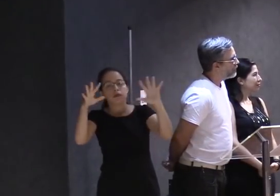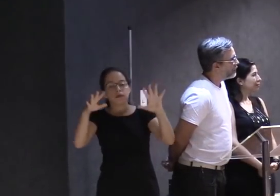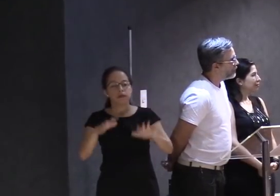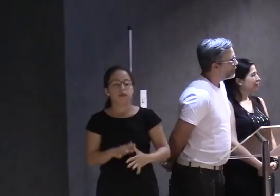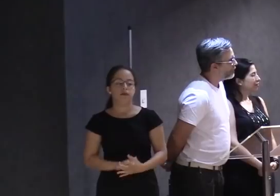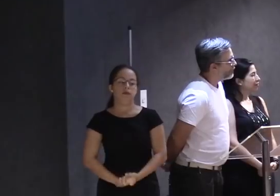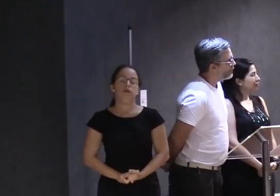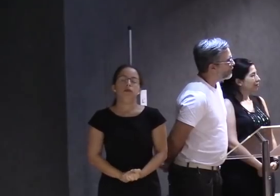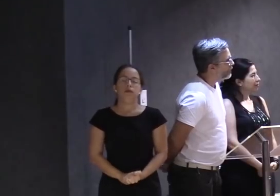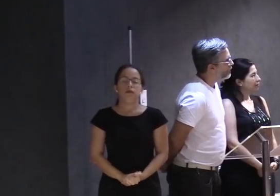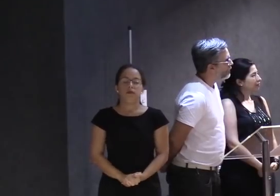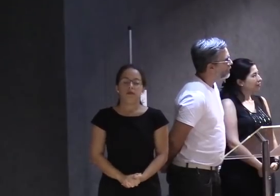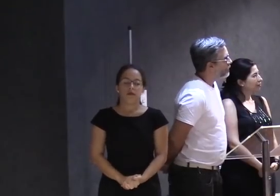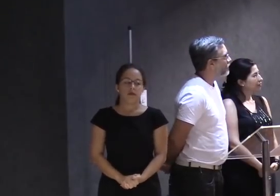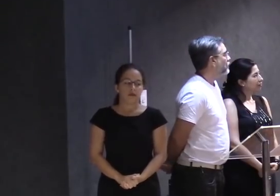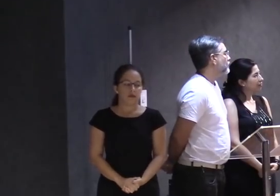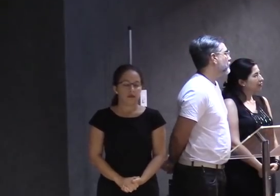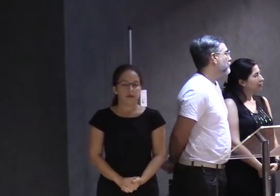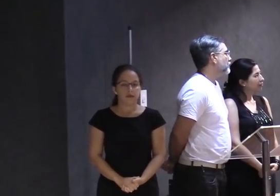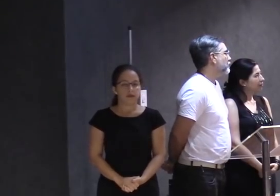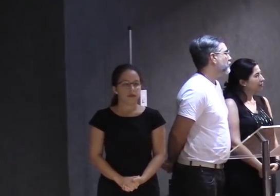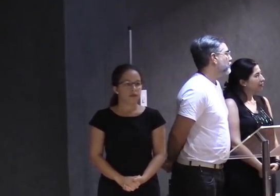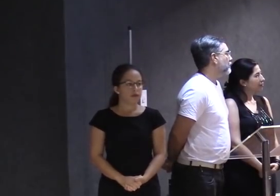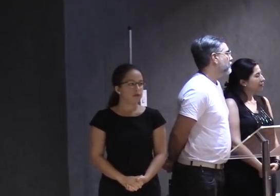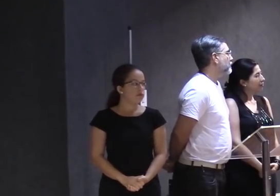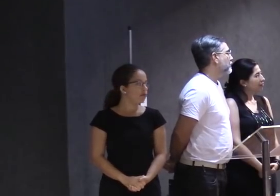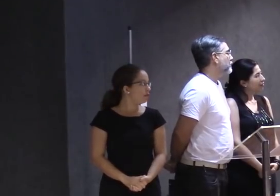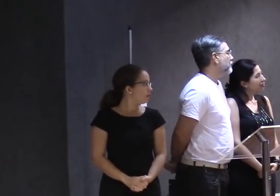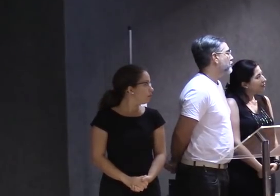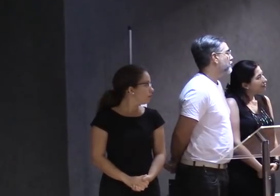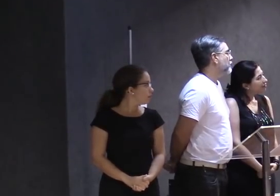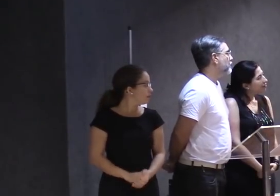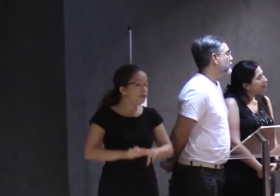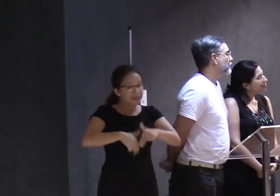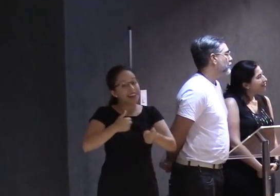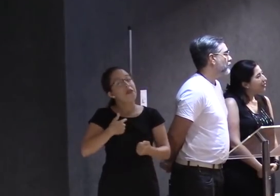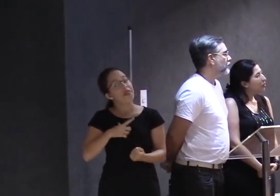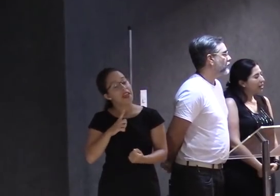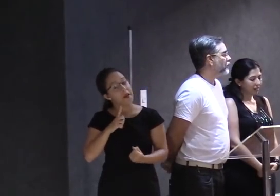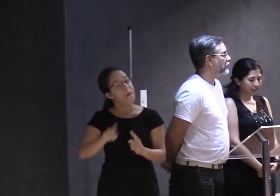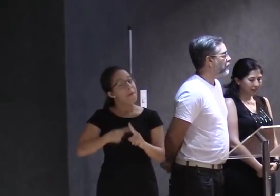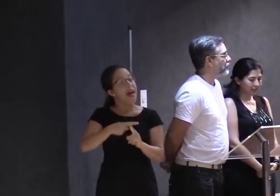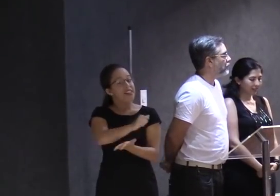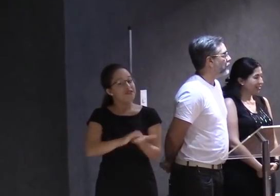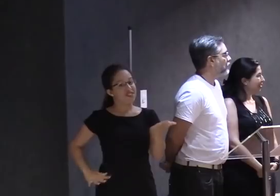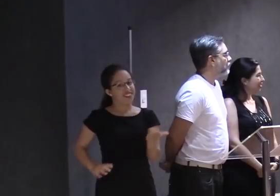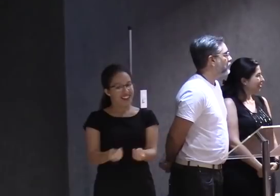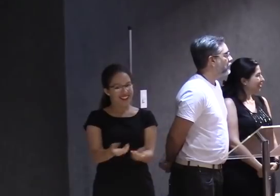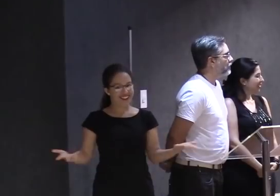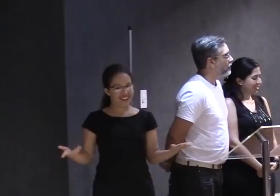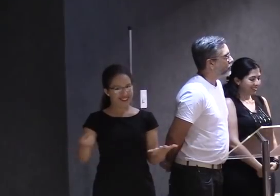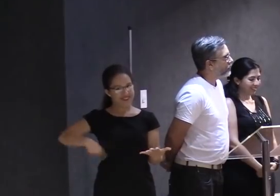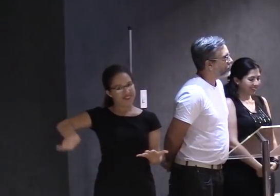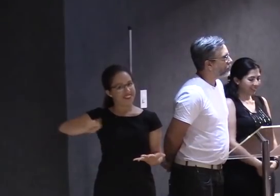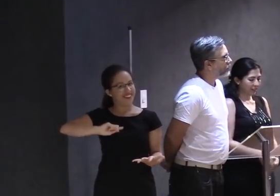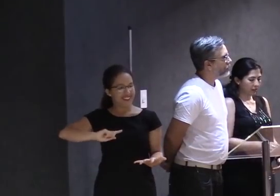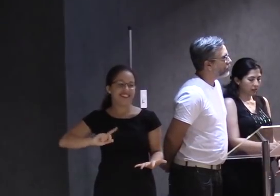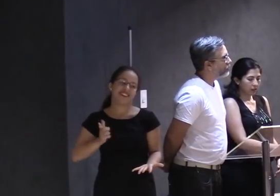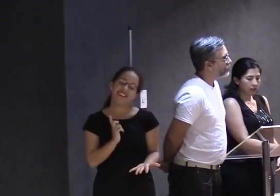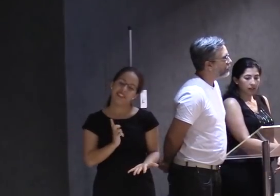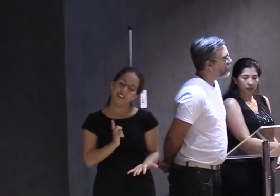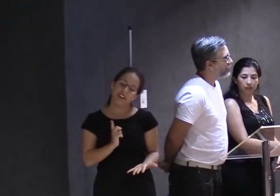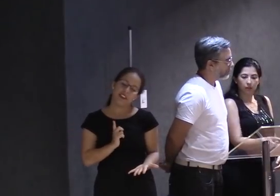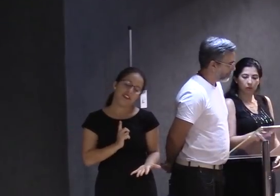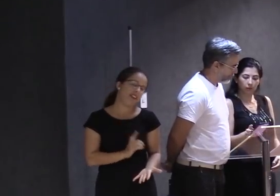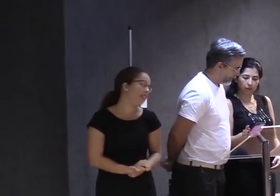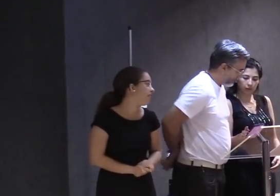nós. So I have one more activity for you. Ela tem uma atividade a mais